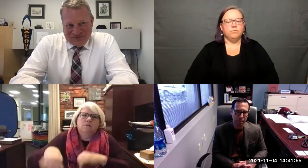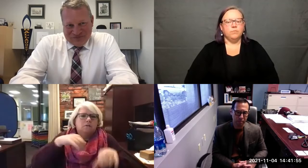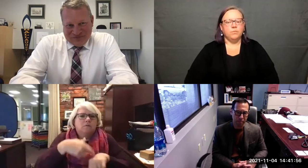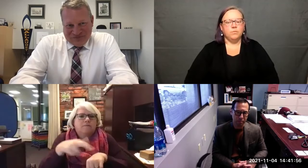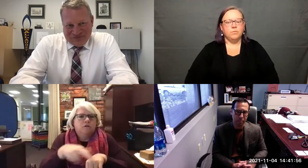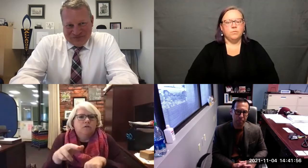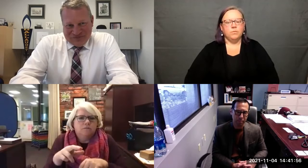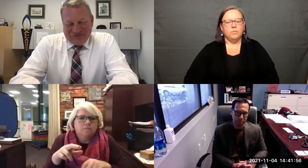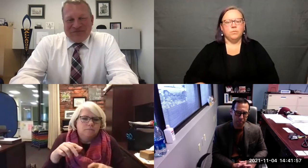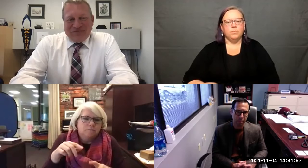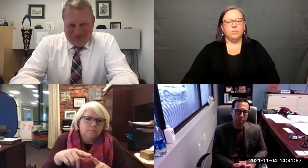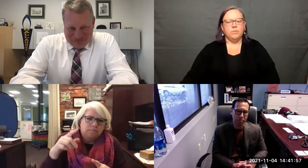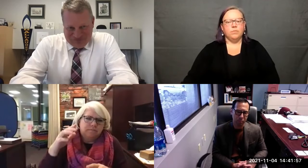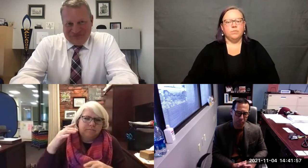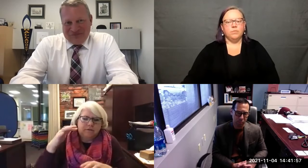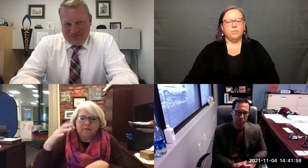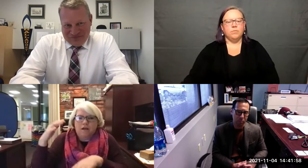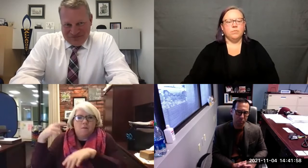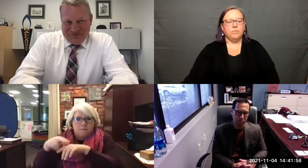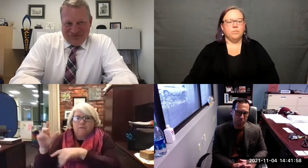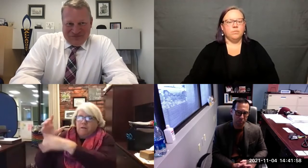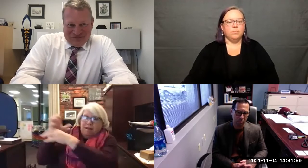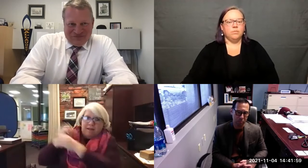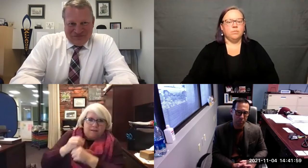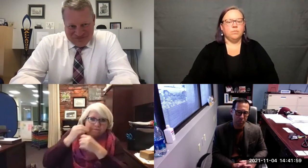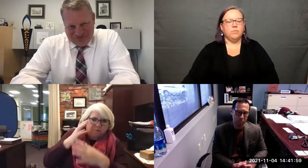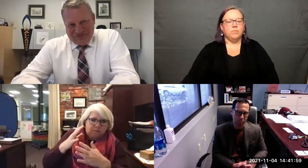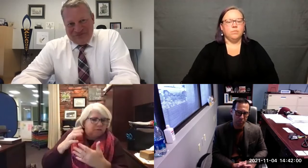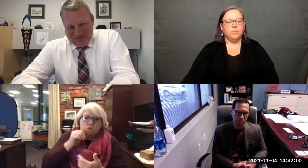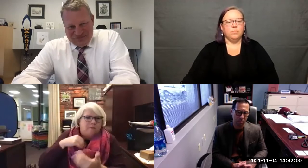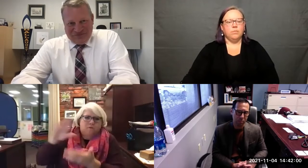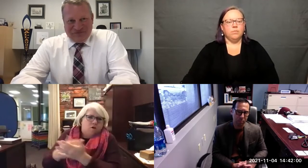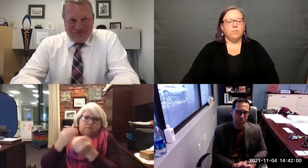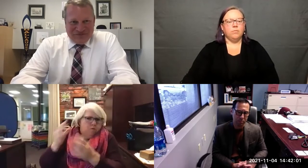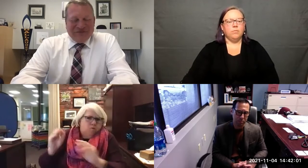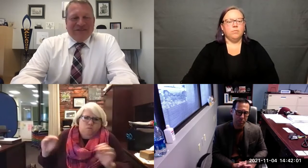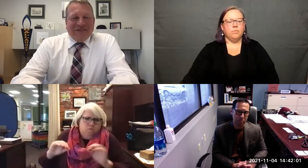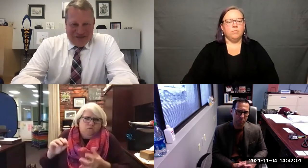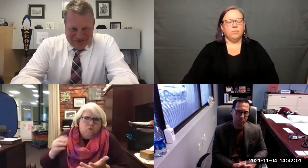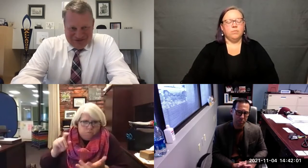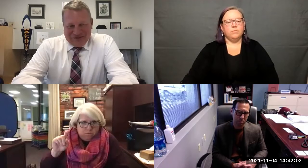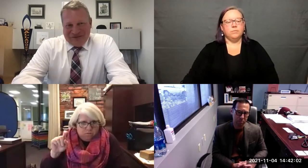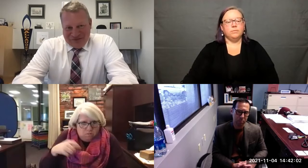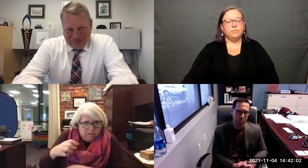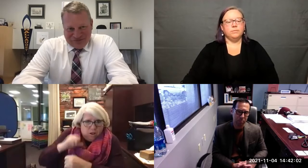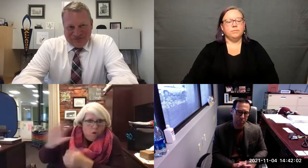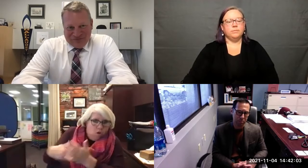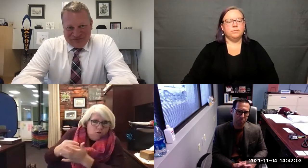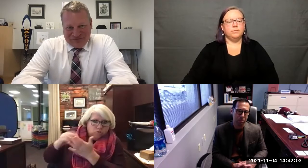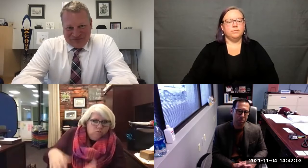have a system. It's just not consistent. There's also inconsistency in the referrals itself. Sometimes the referral is not including all the information